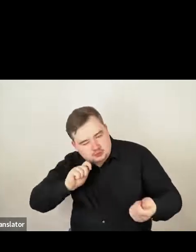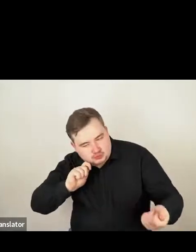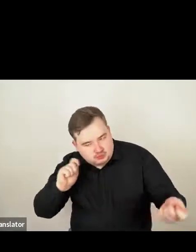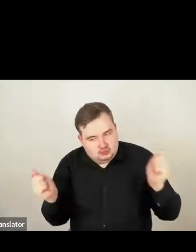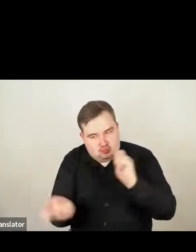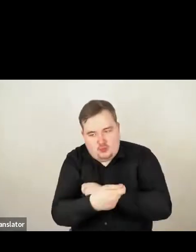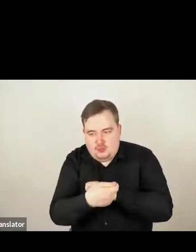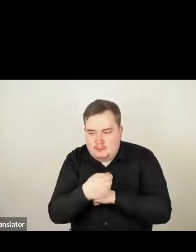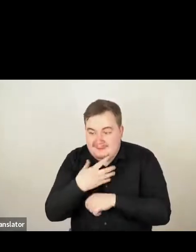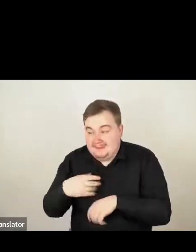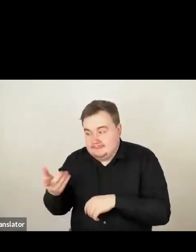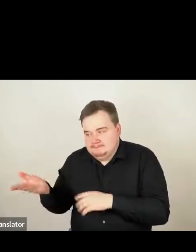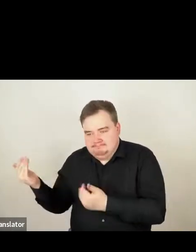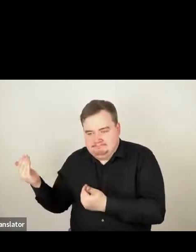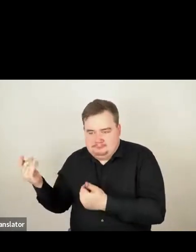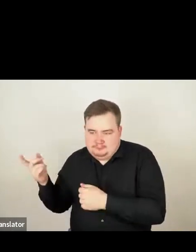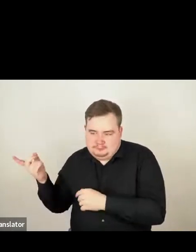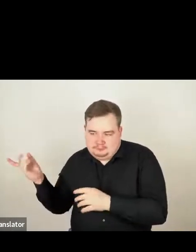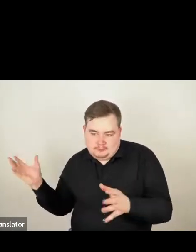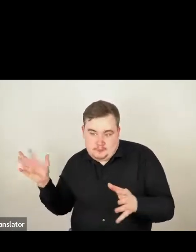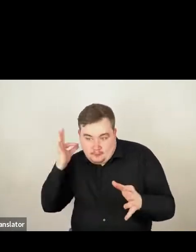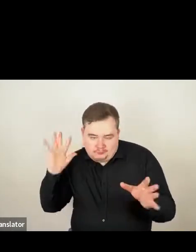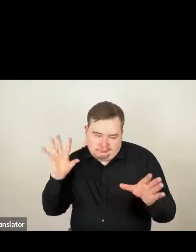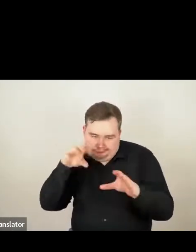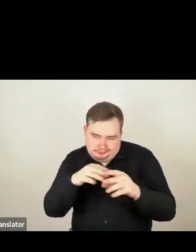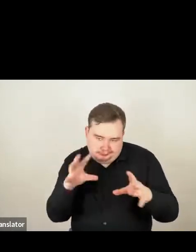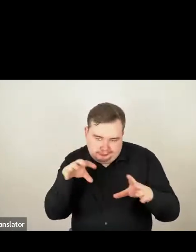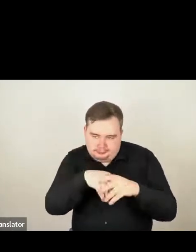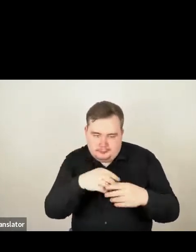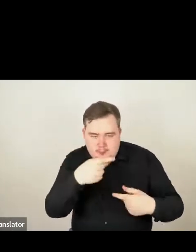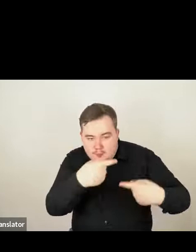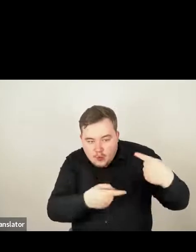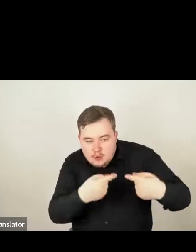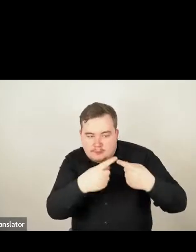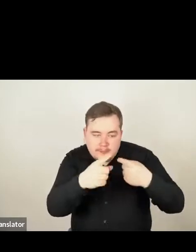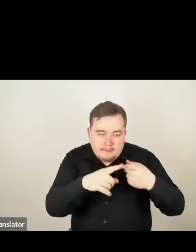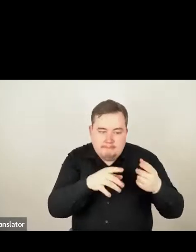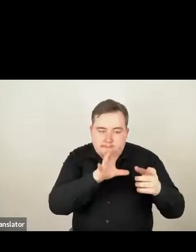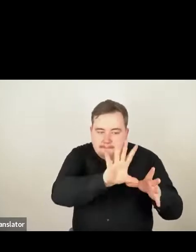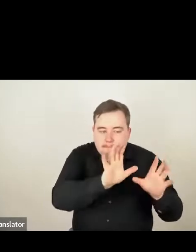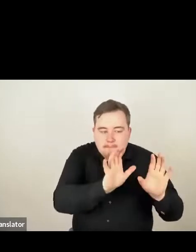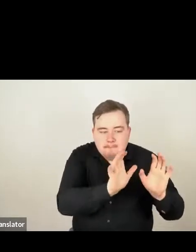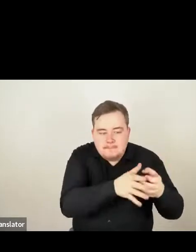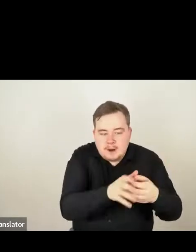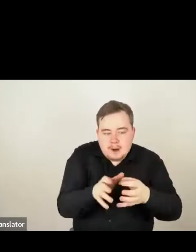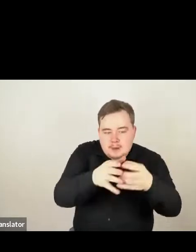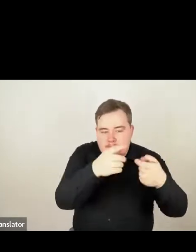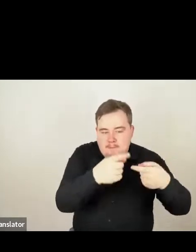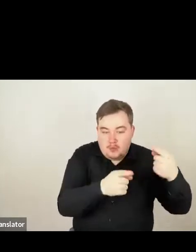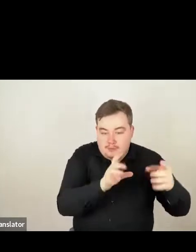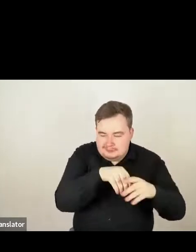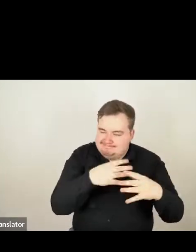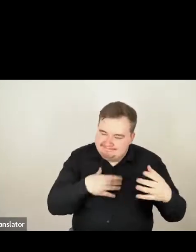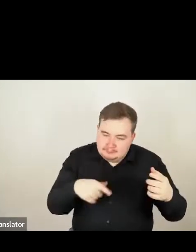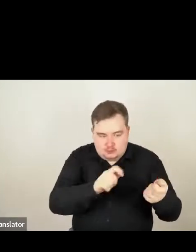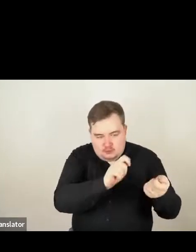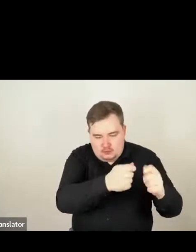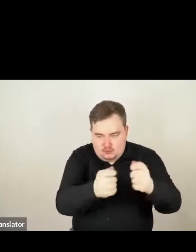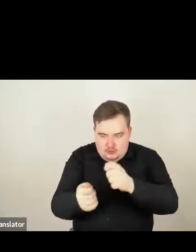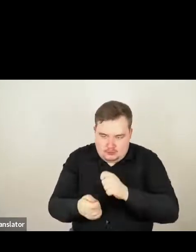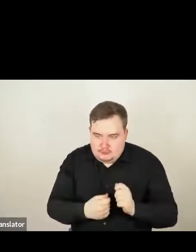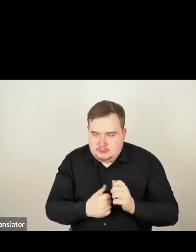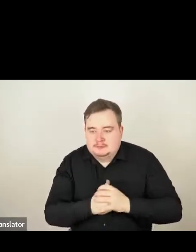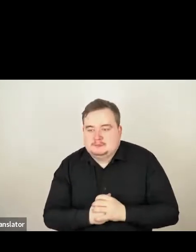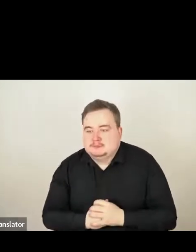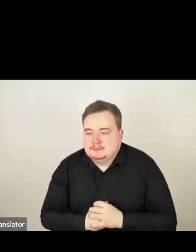see things improve. And part of that political issue is that the reason I want my